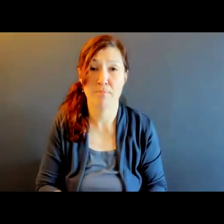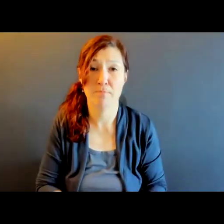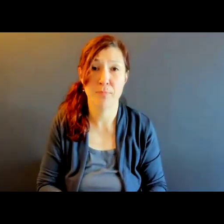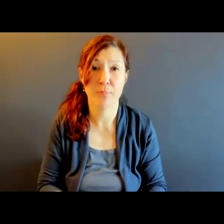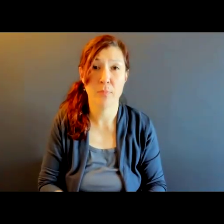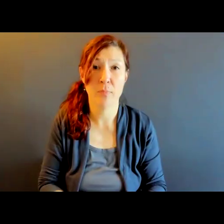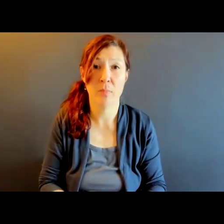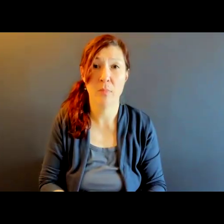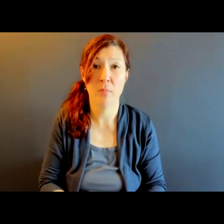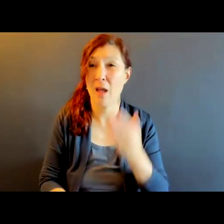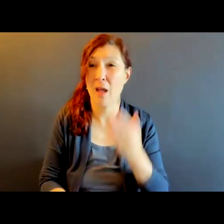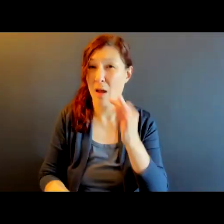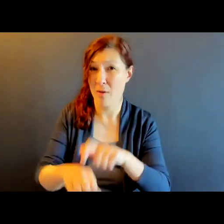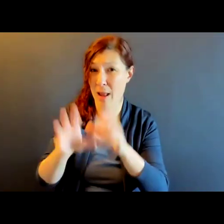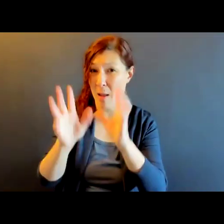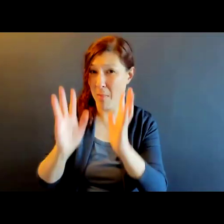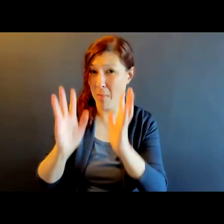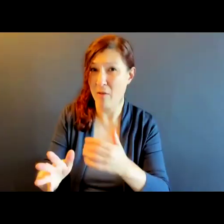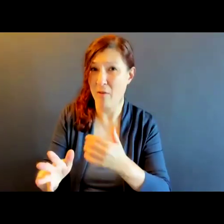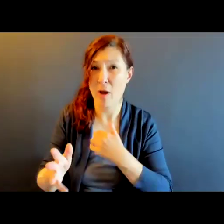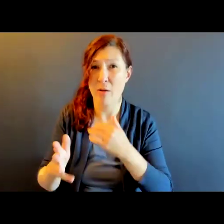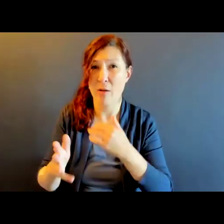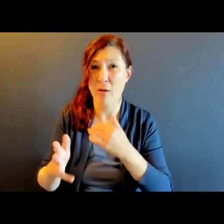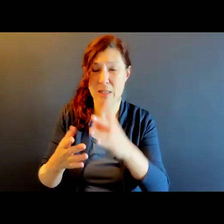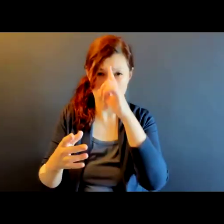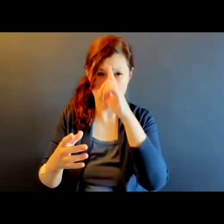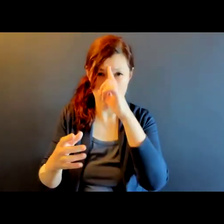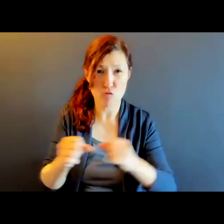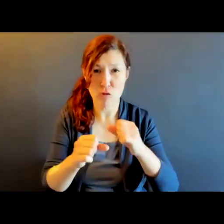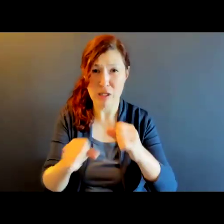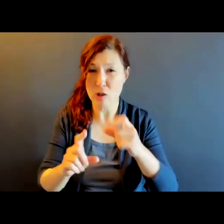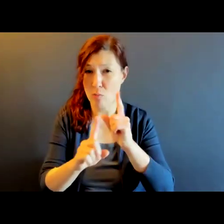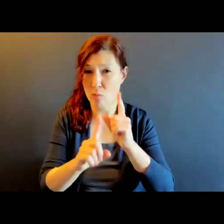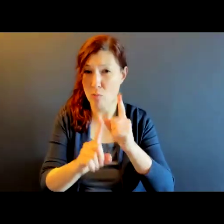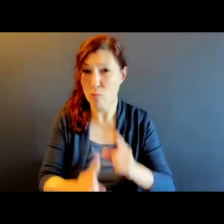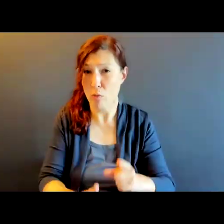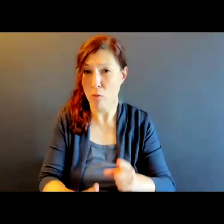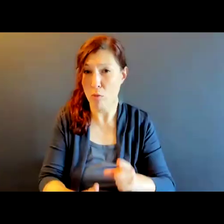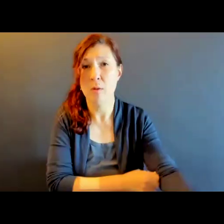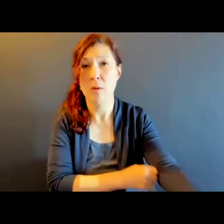If I have more time, I just want to go over some strategic points.